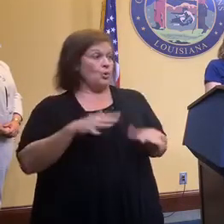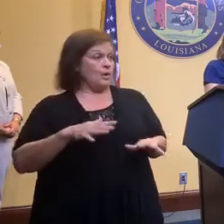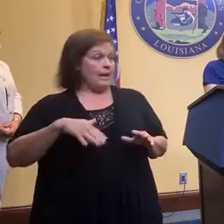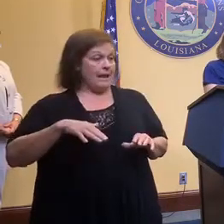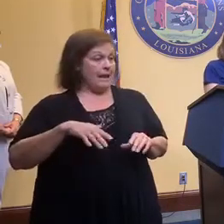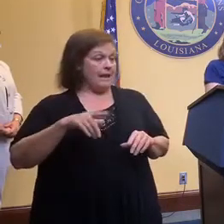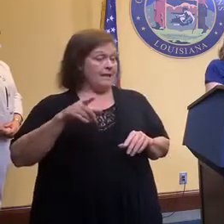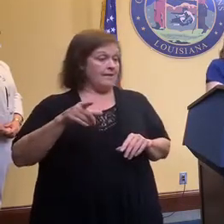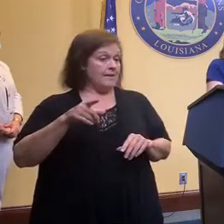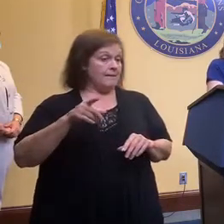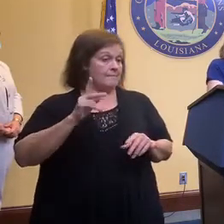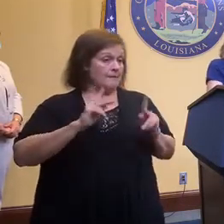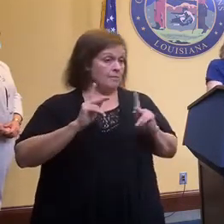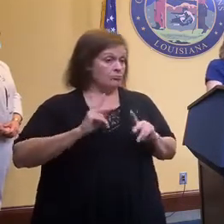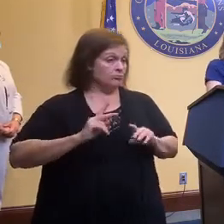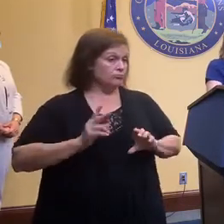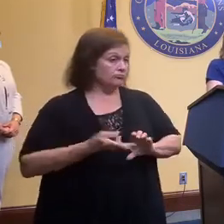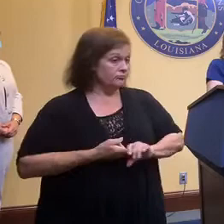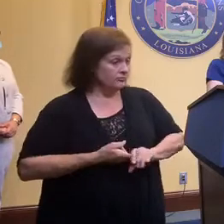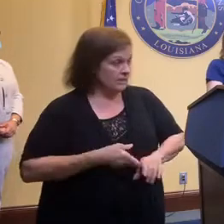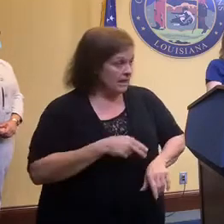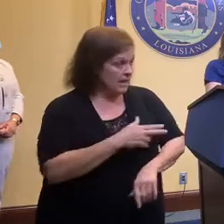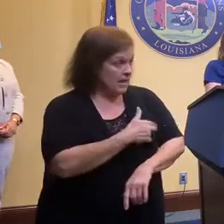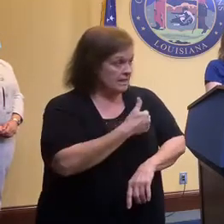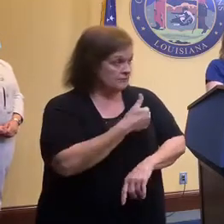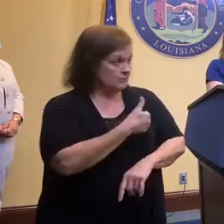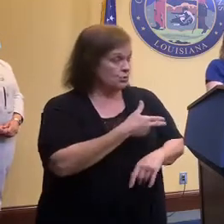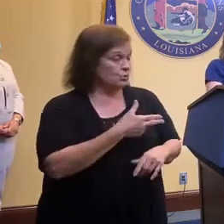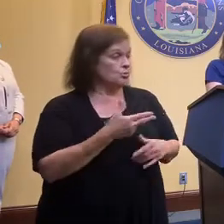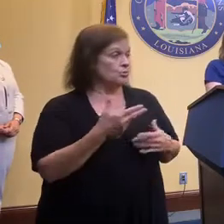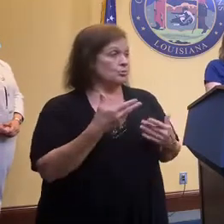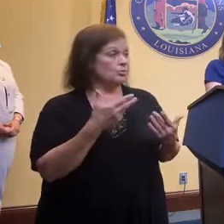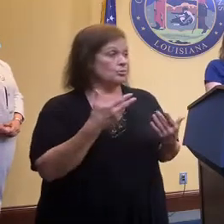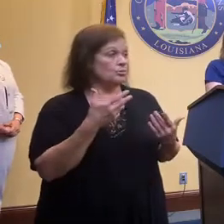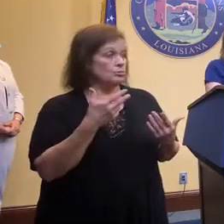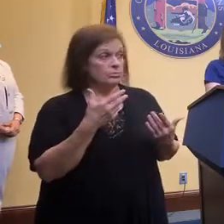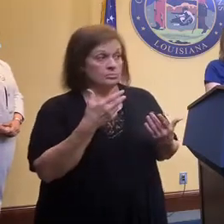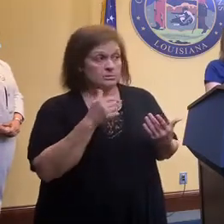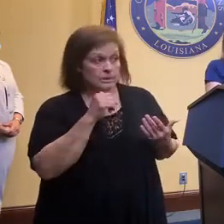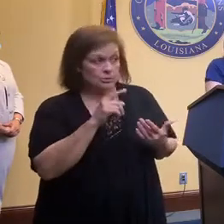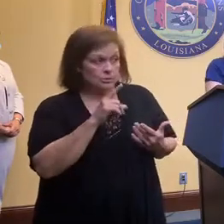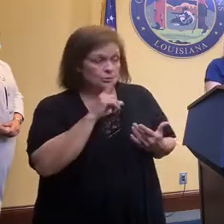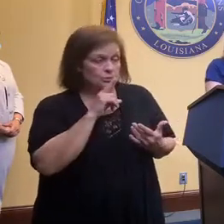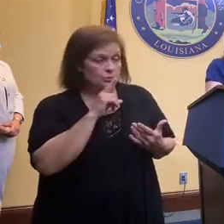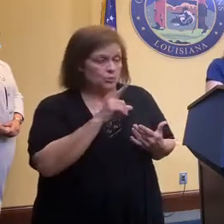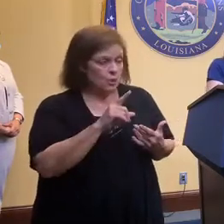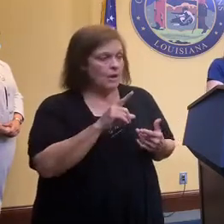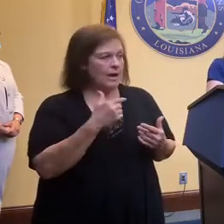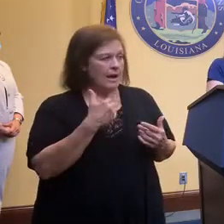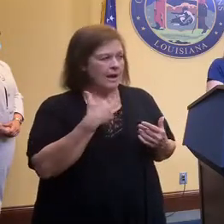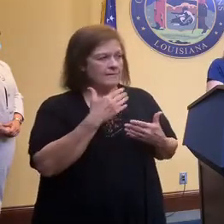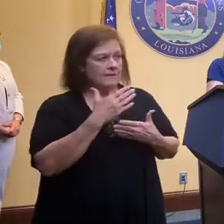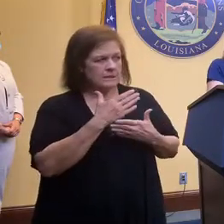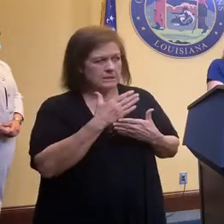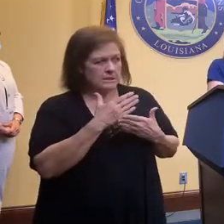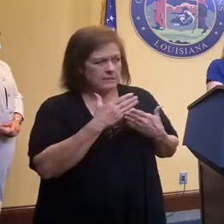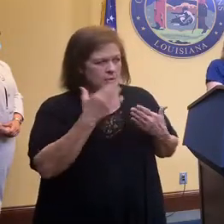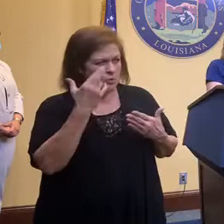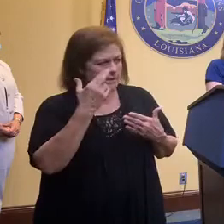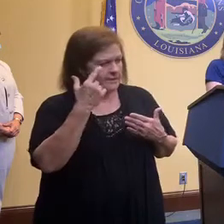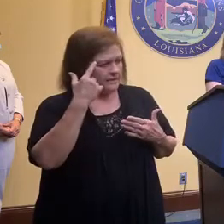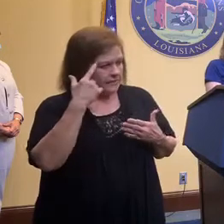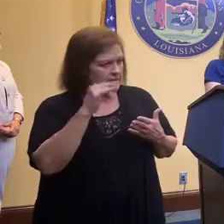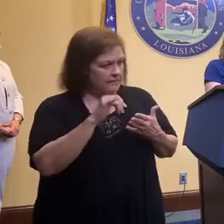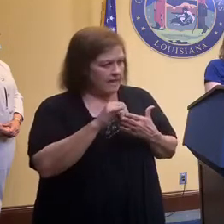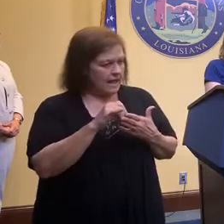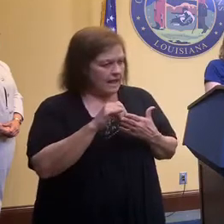the hospitalizations, if that's translated directly into hospitalizations. We do have some indications that it has. Regardless,